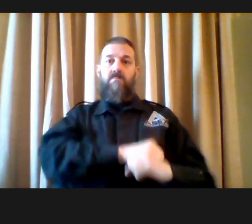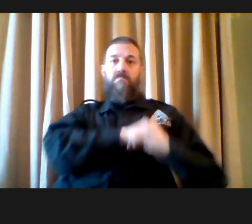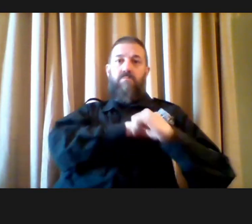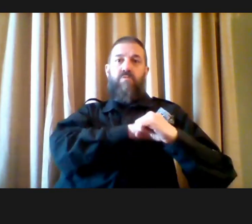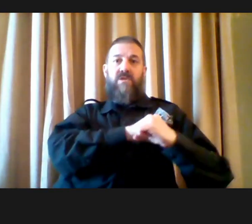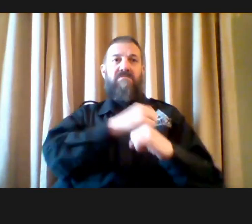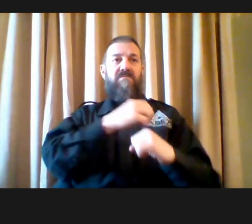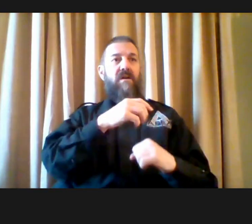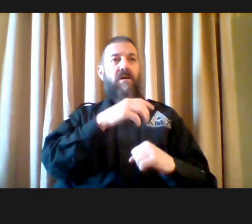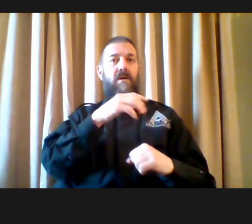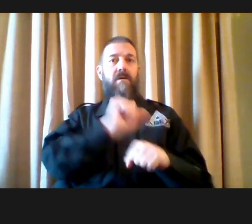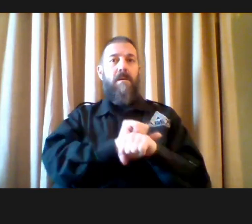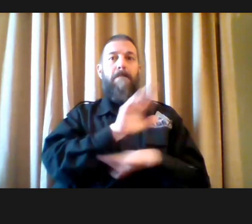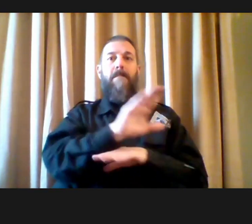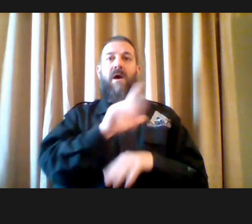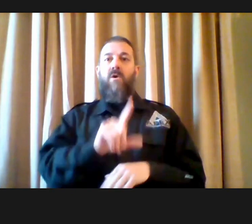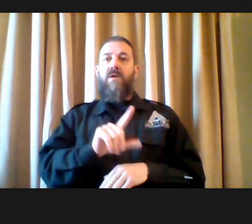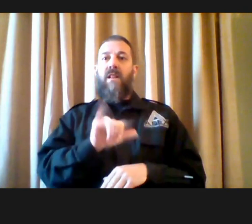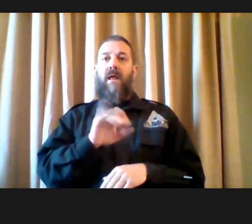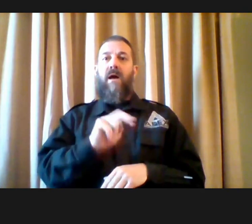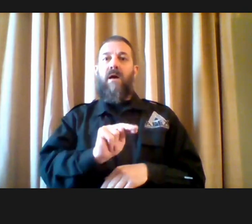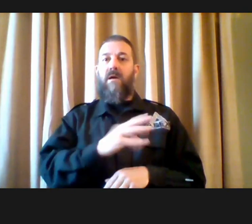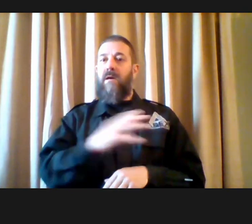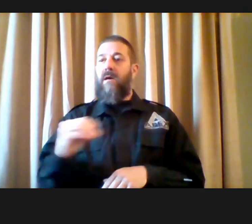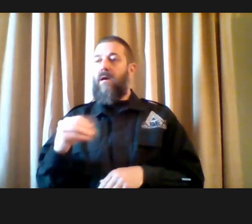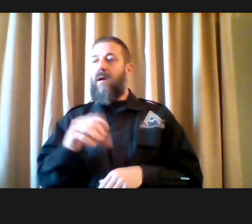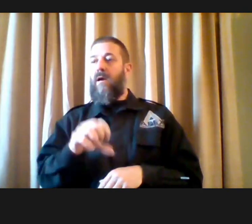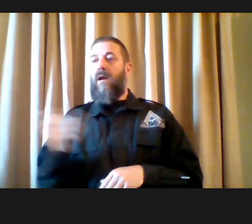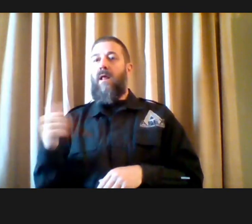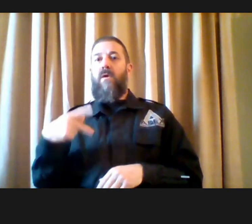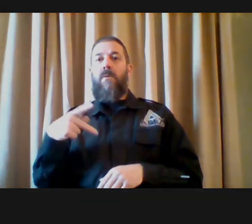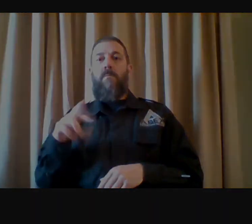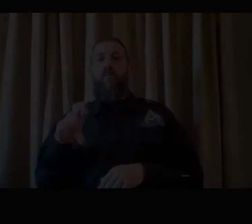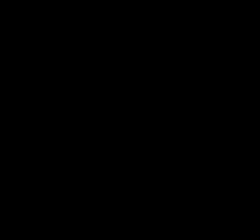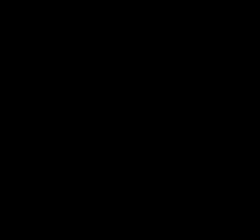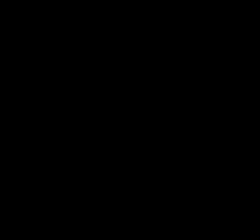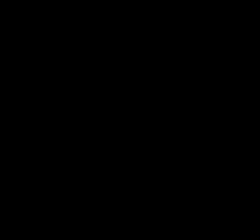predators, since they're under attack from so many fronts. Yes, absolutely they are.